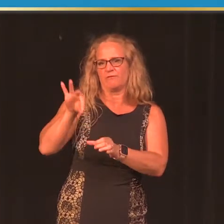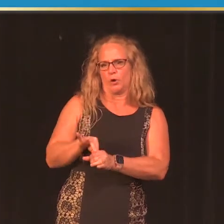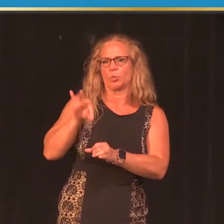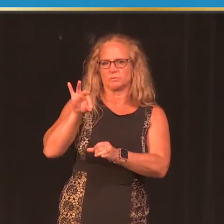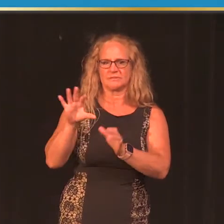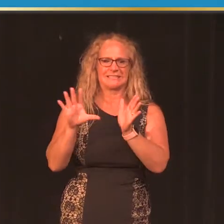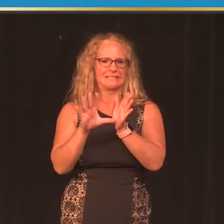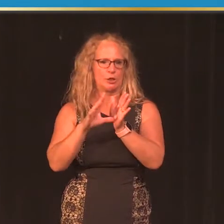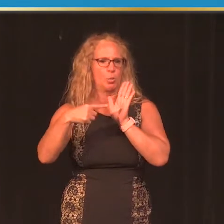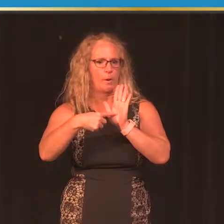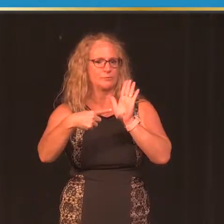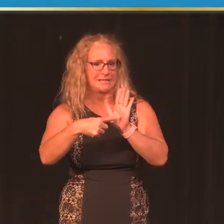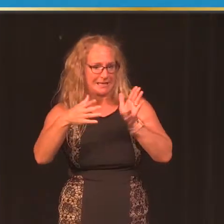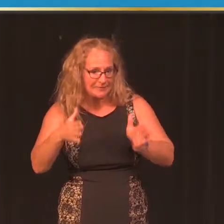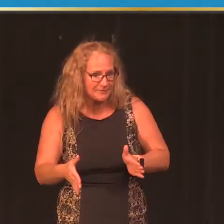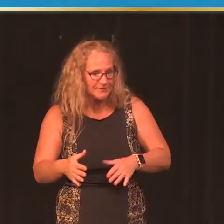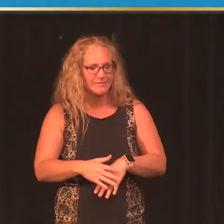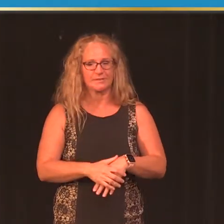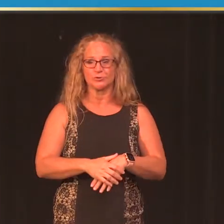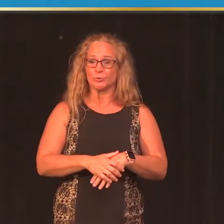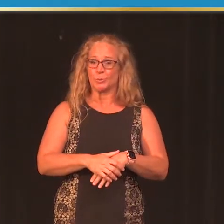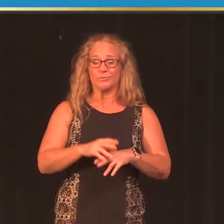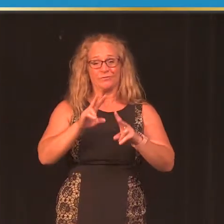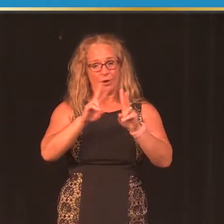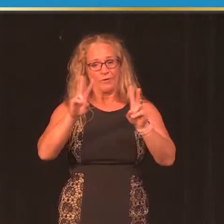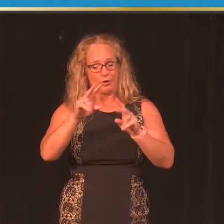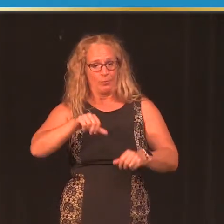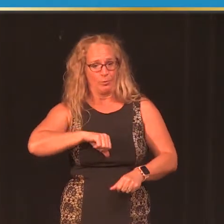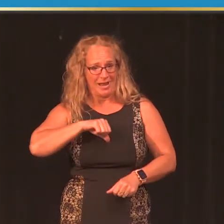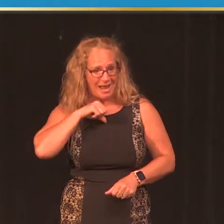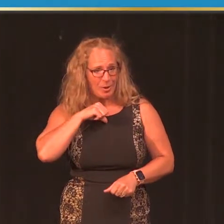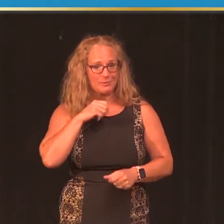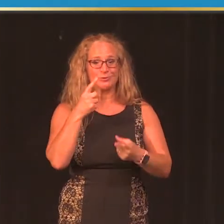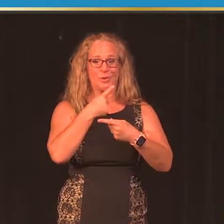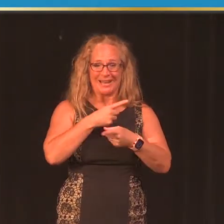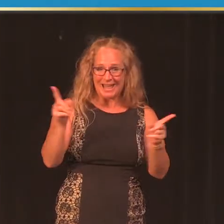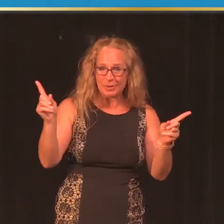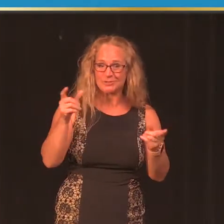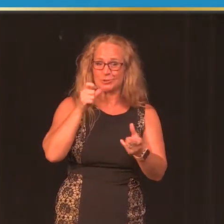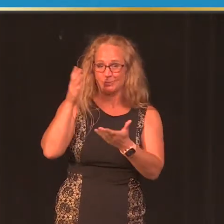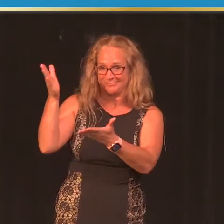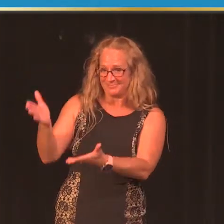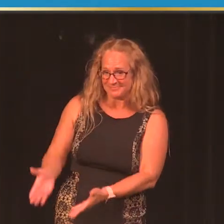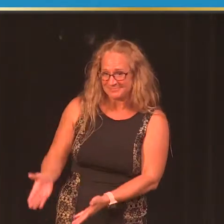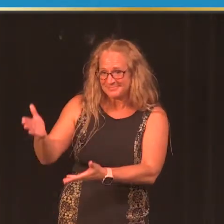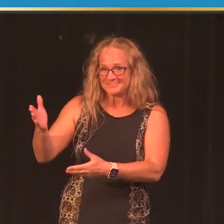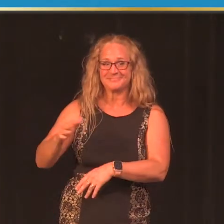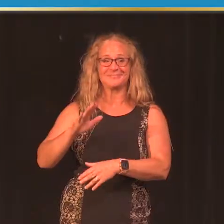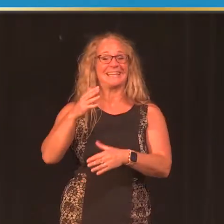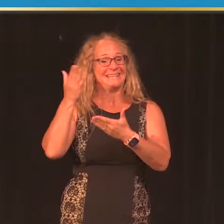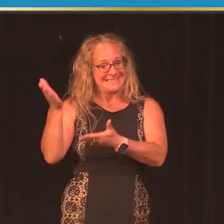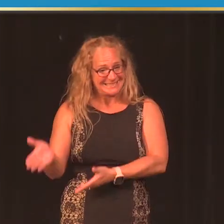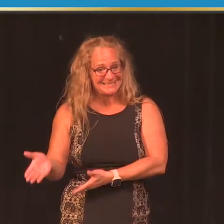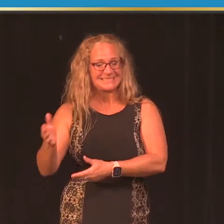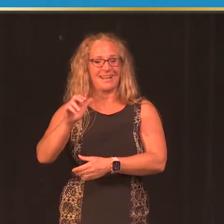class votes on and selects a senior representative to speak on their behalf, and I am very proud to announce tonight's